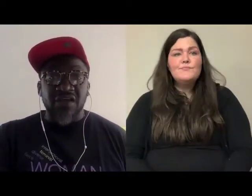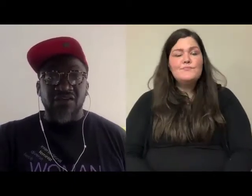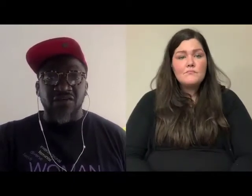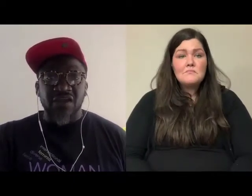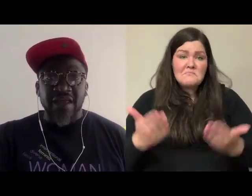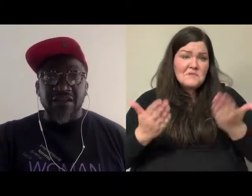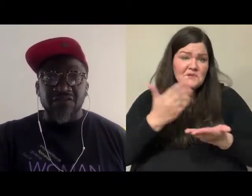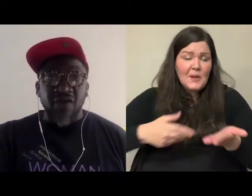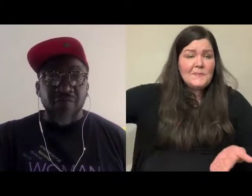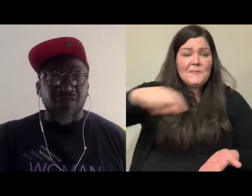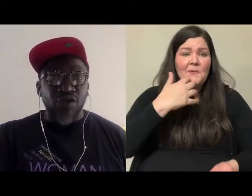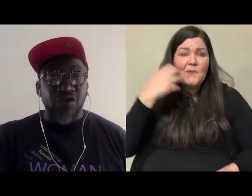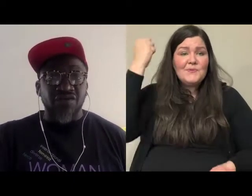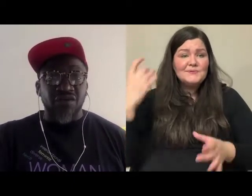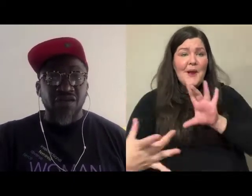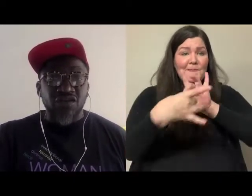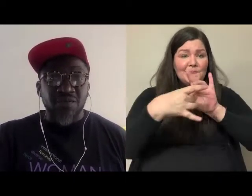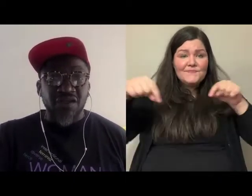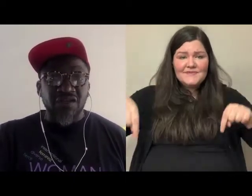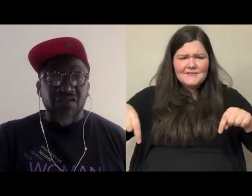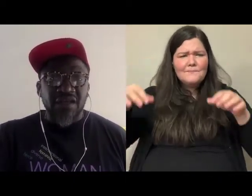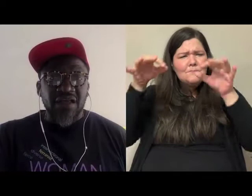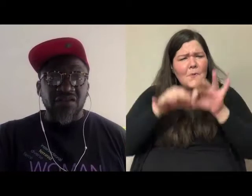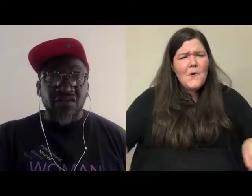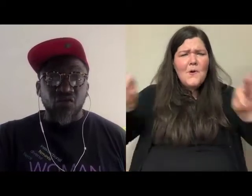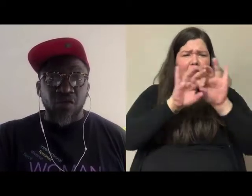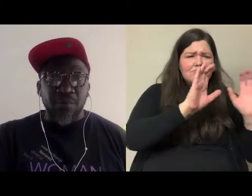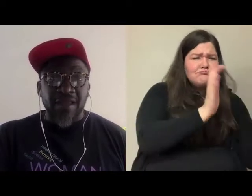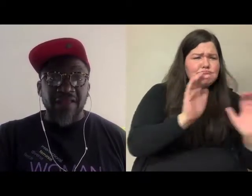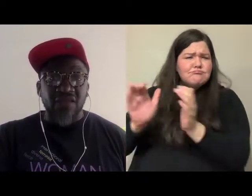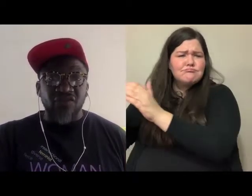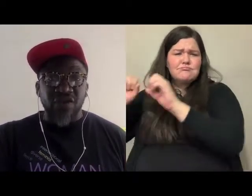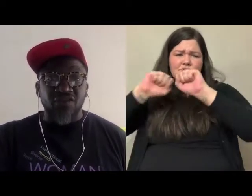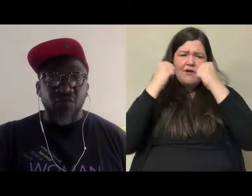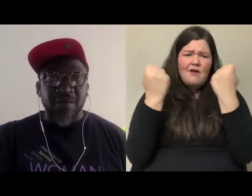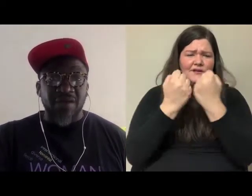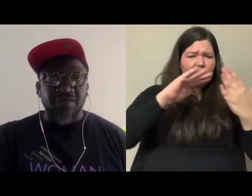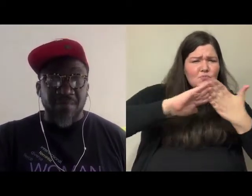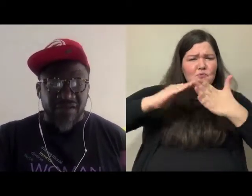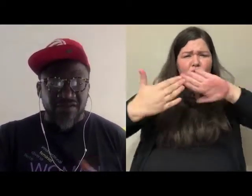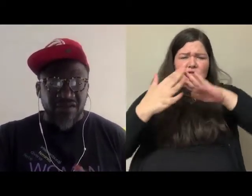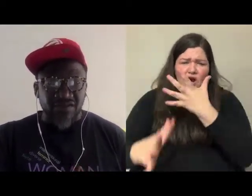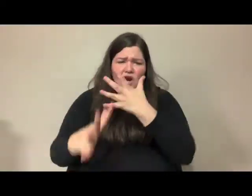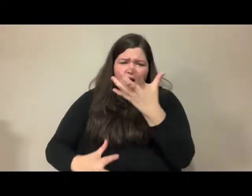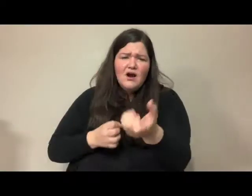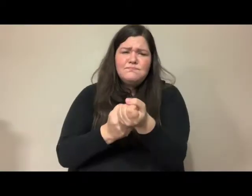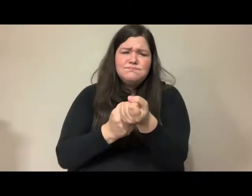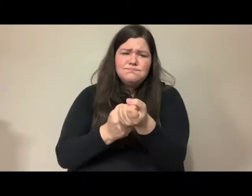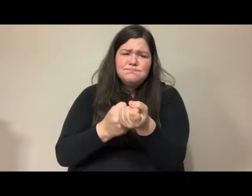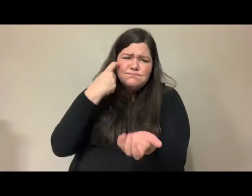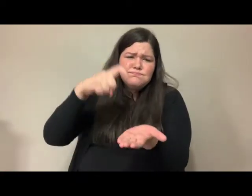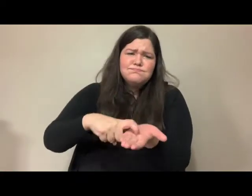economic sectors and the involvement of workers and communities in the sectoral plans and transforming of megacities.